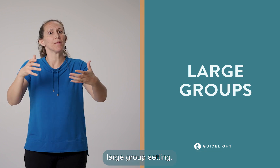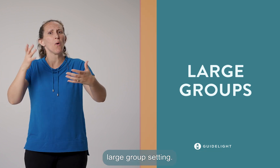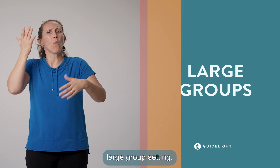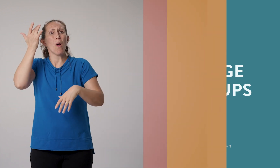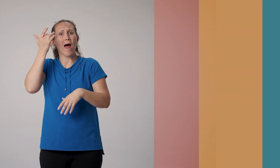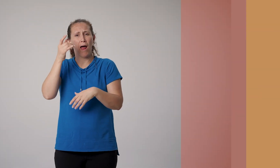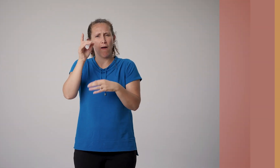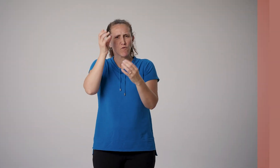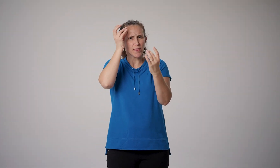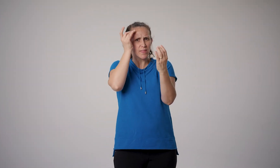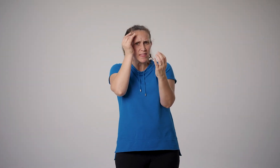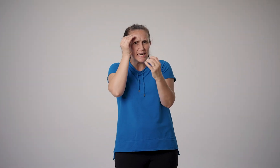setting.